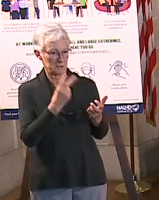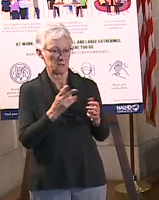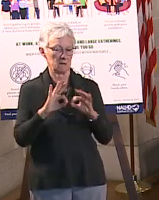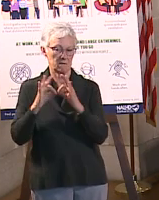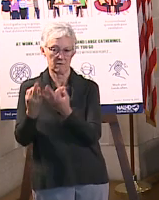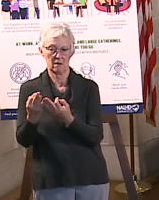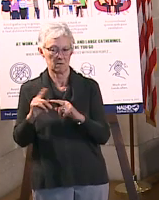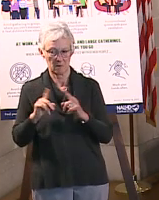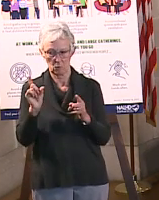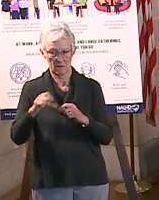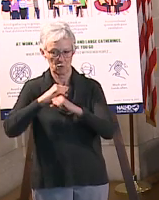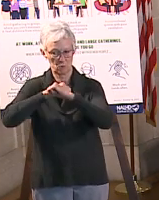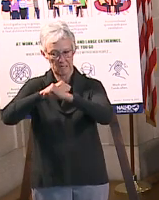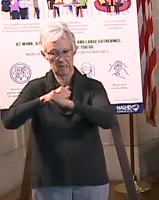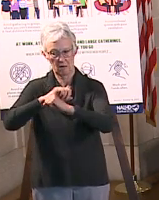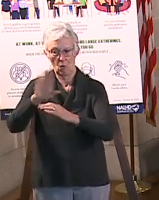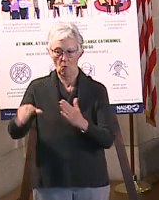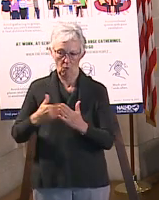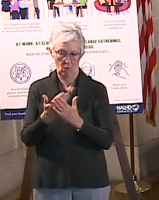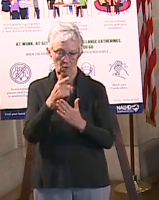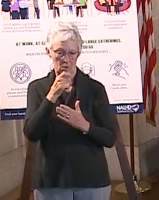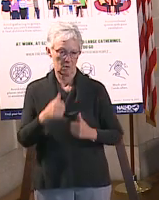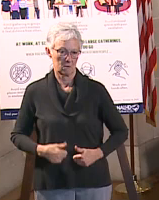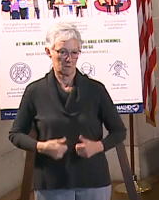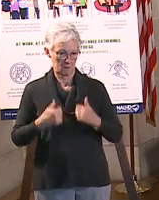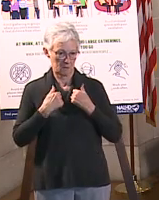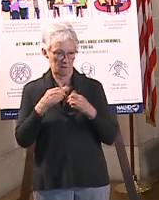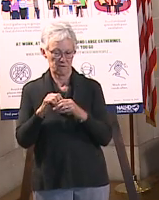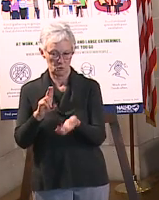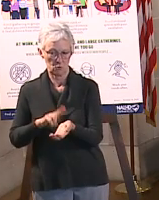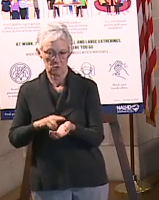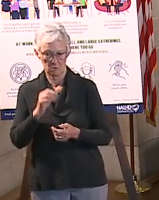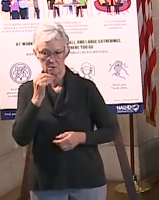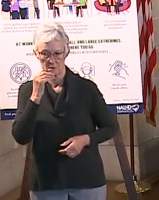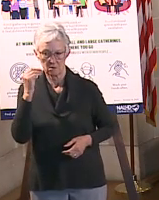our long-term care residents. And that's one of the reasons for that particular step to help slow it down.